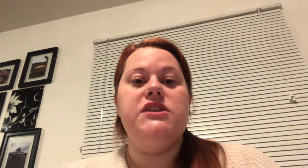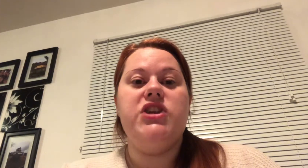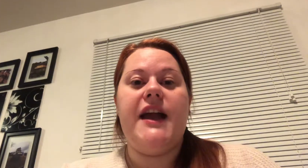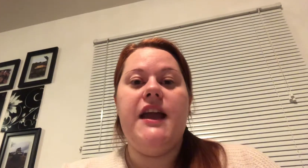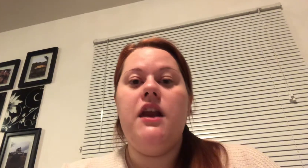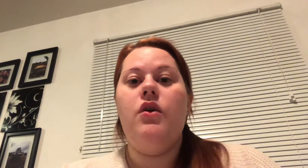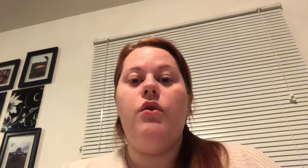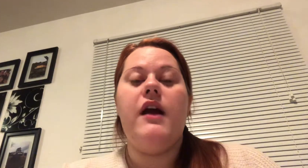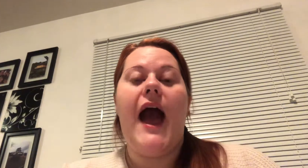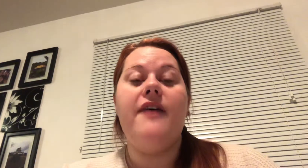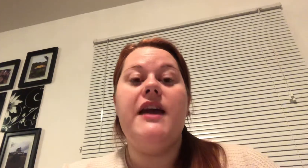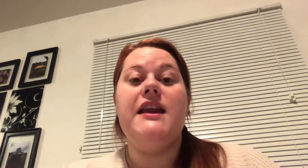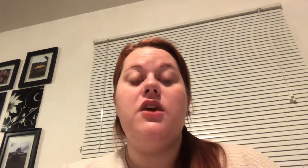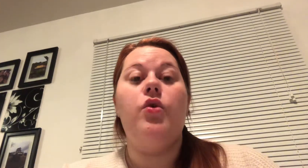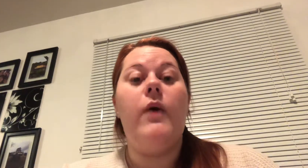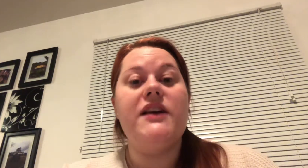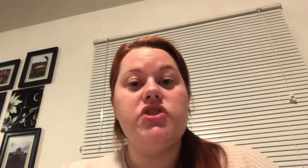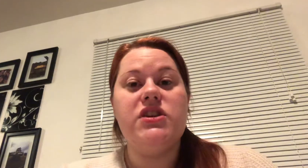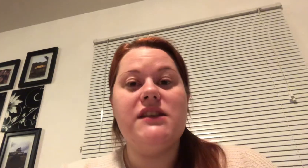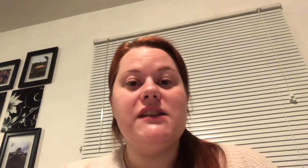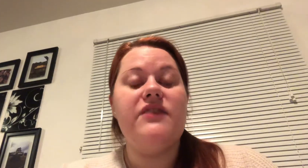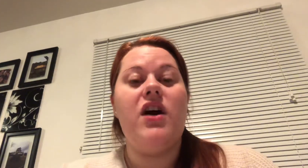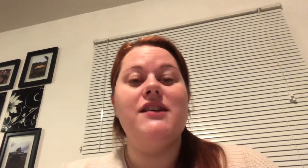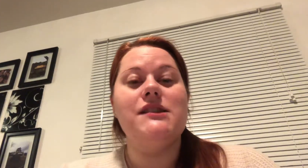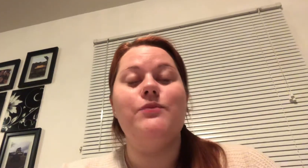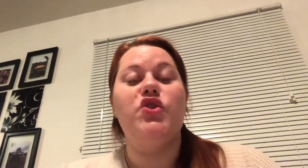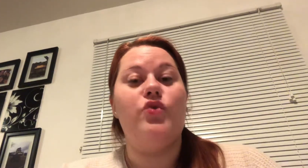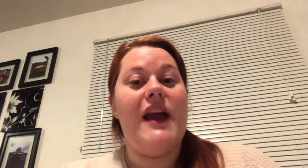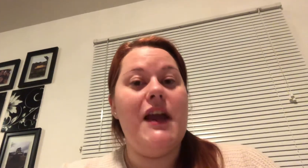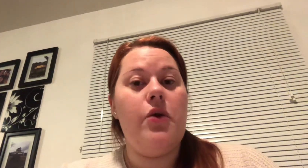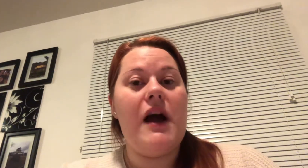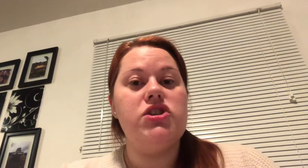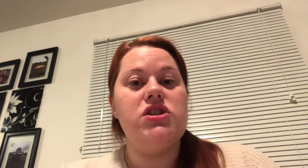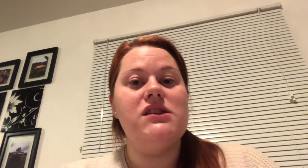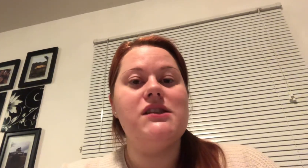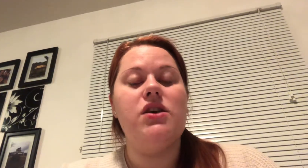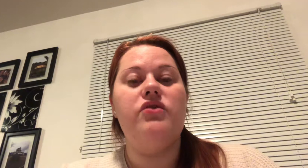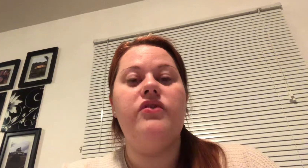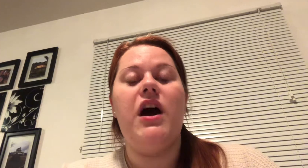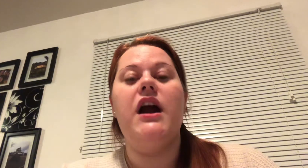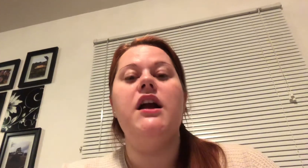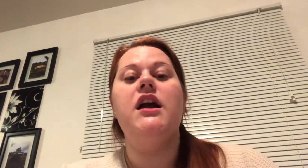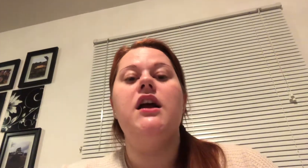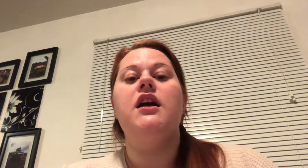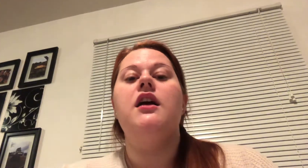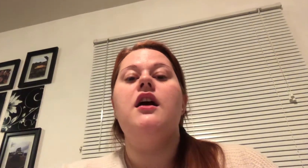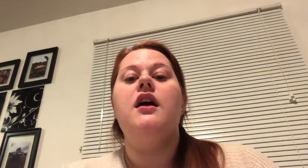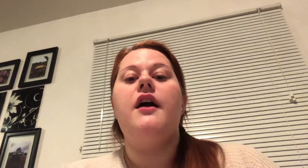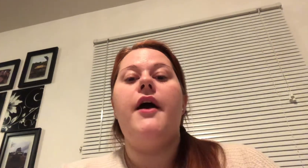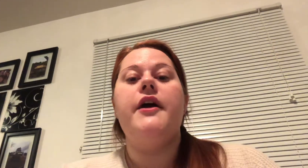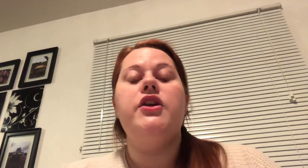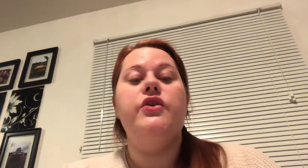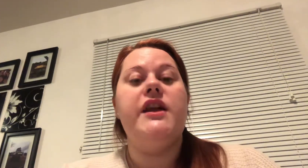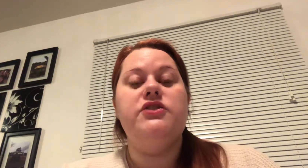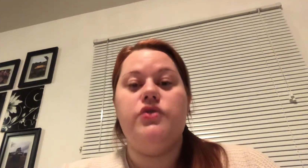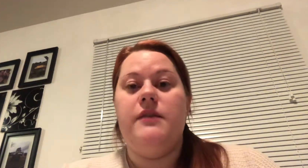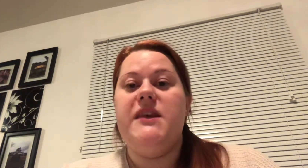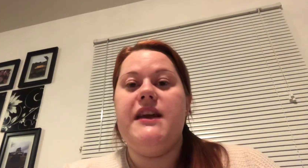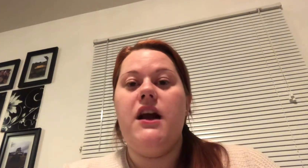check in or have any questions, I've gotten some great questions so far, you can join me there. I'll